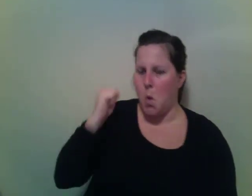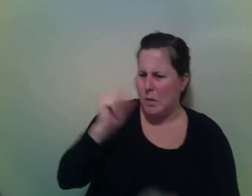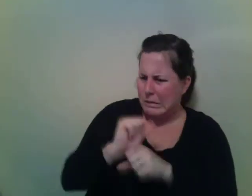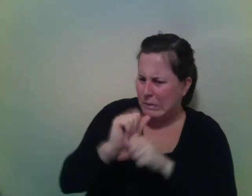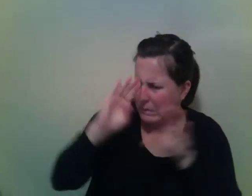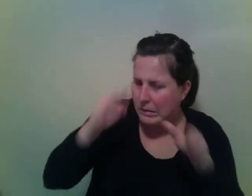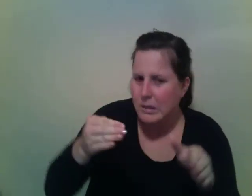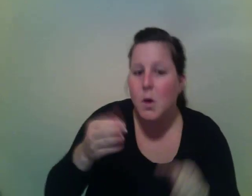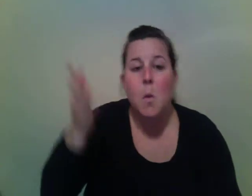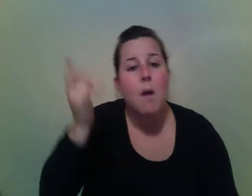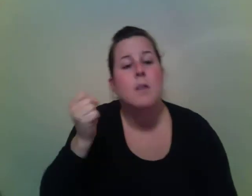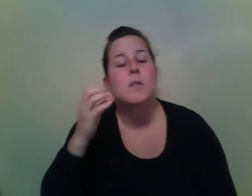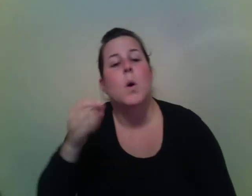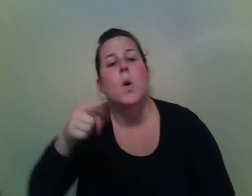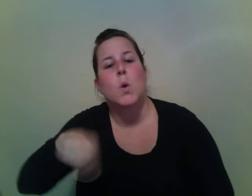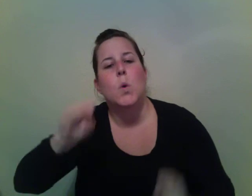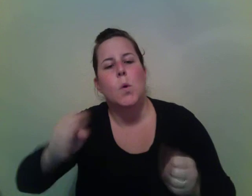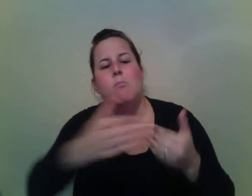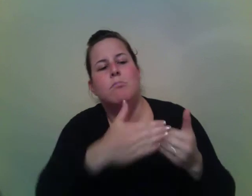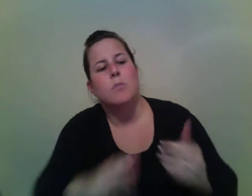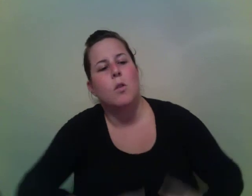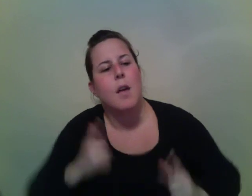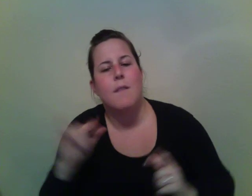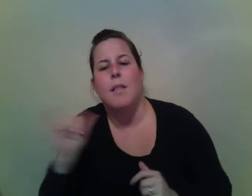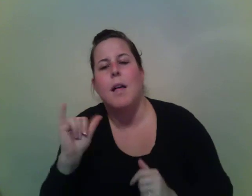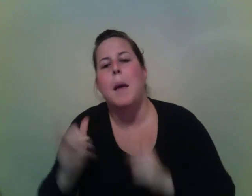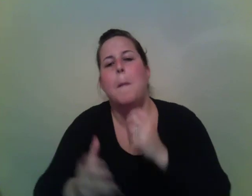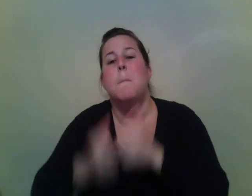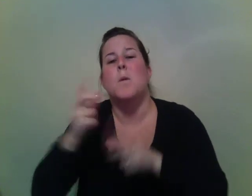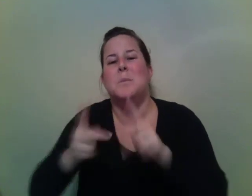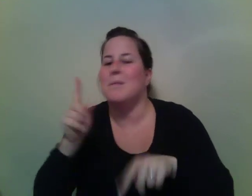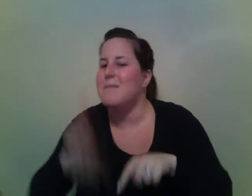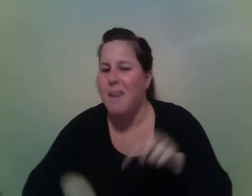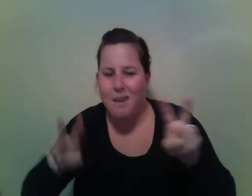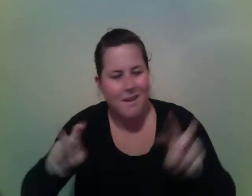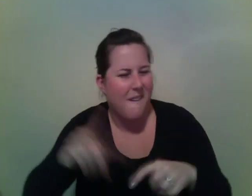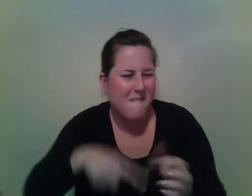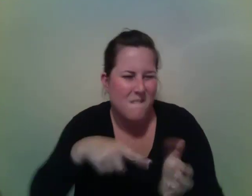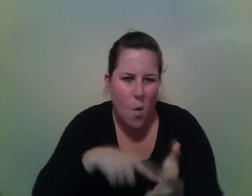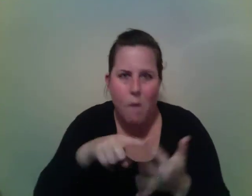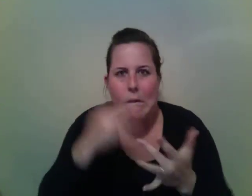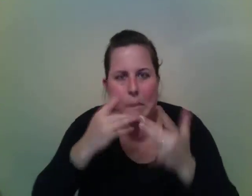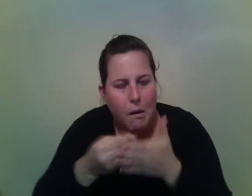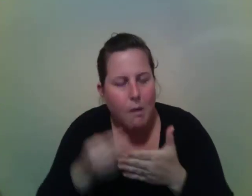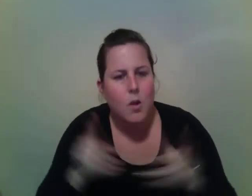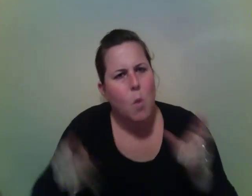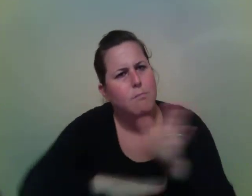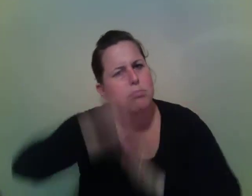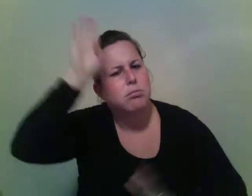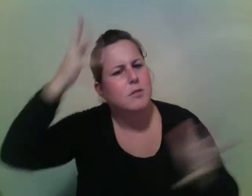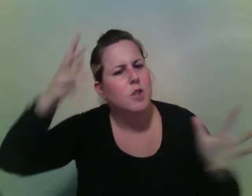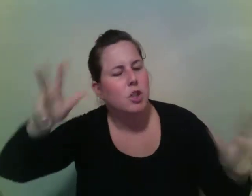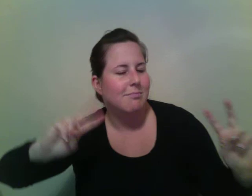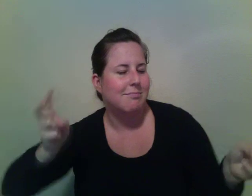life like most people can't. This is something that resonates really